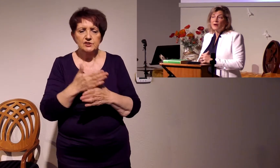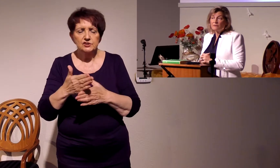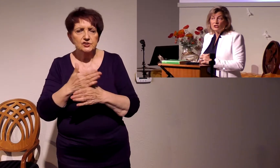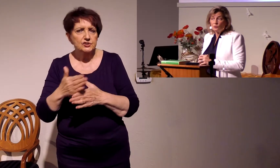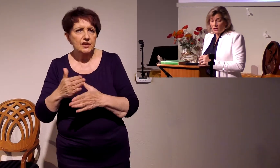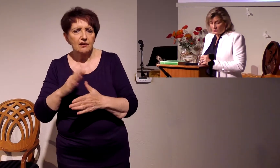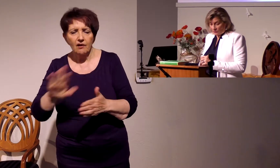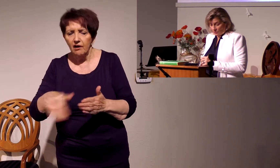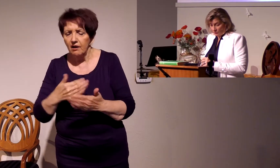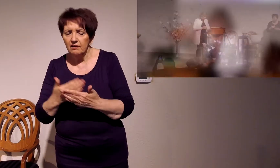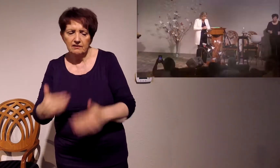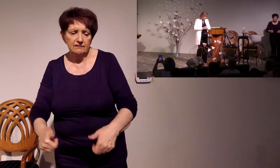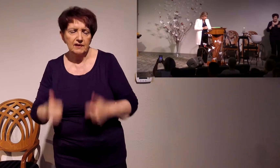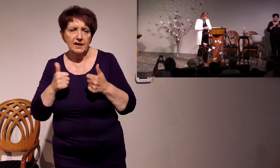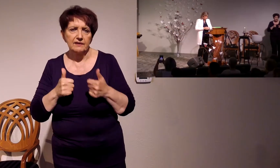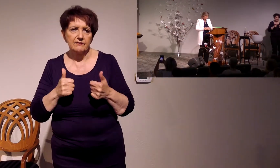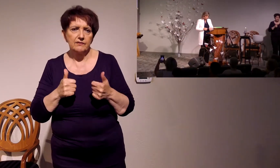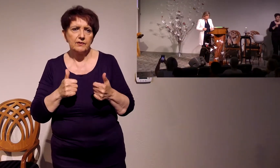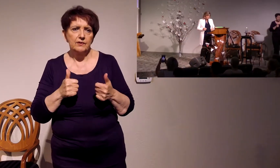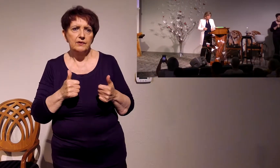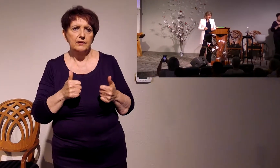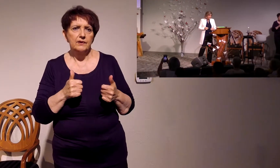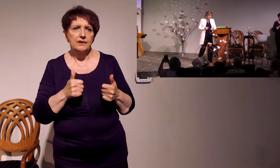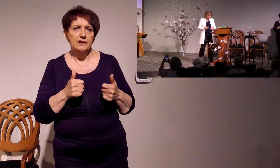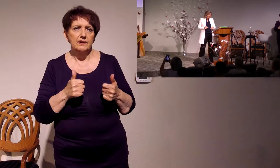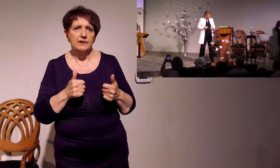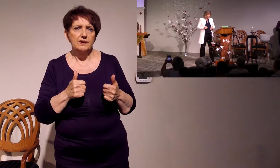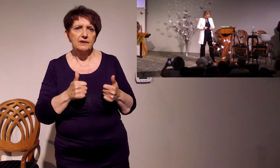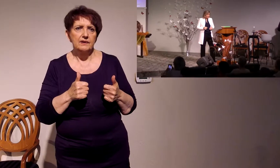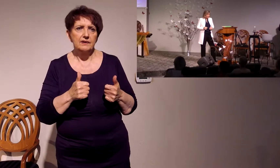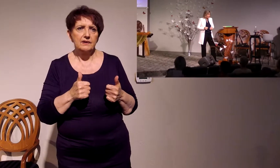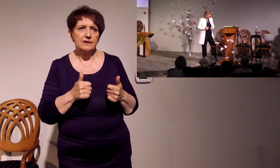with whomever you want to.